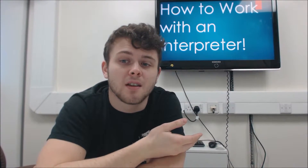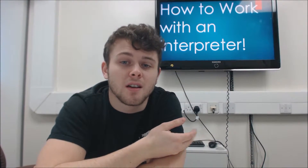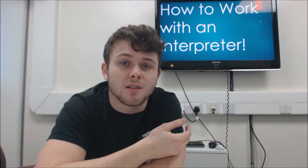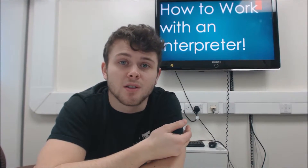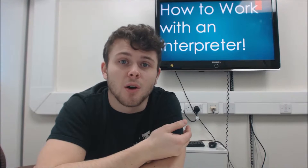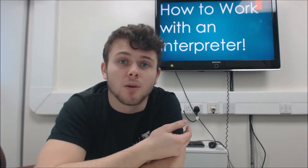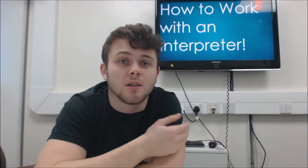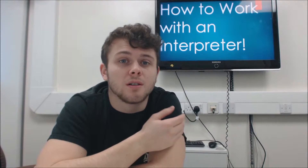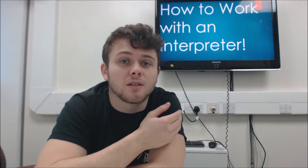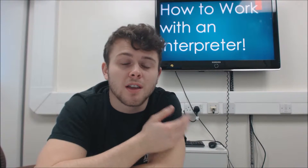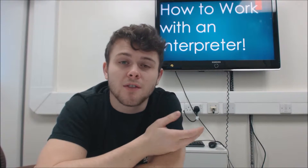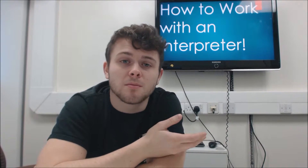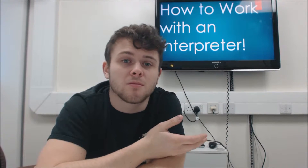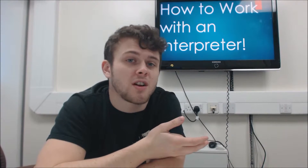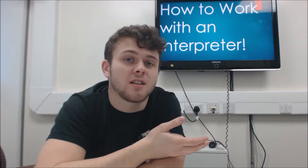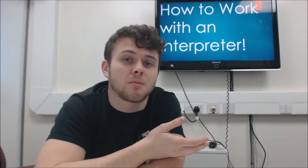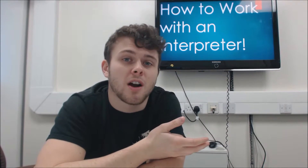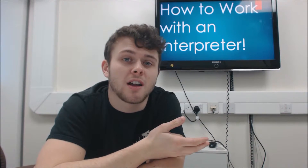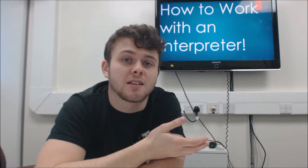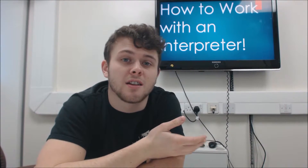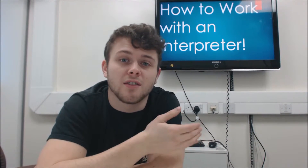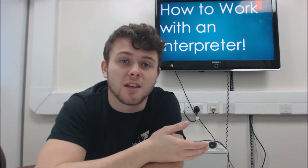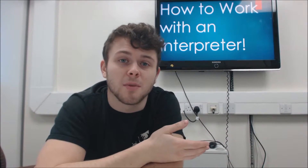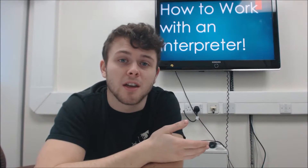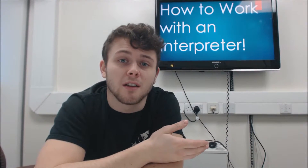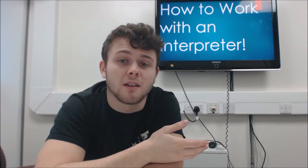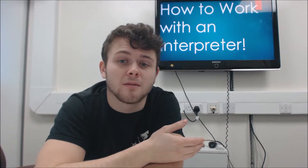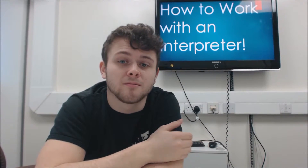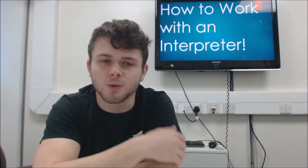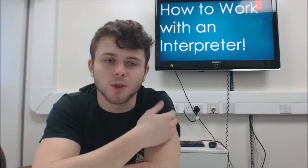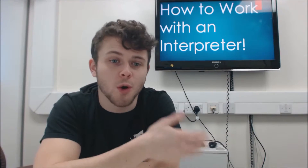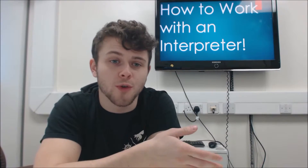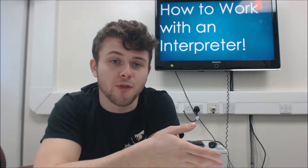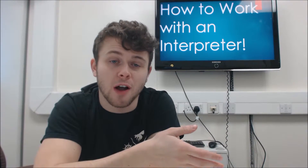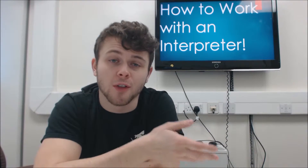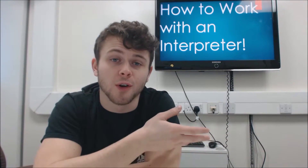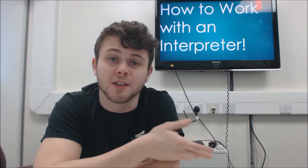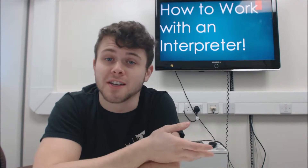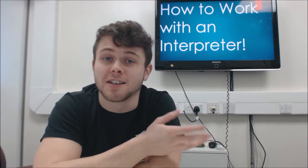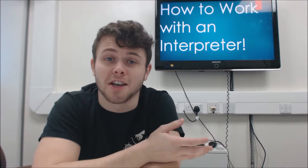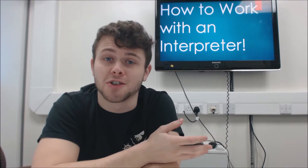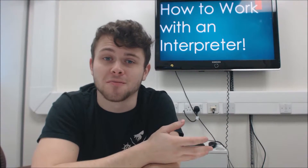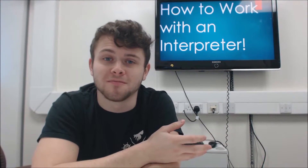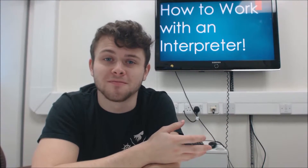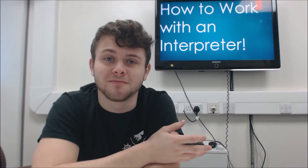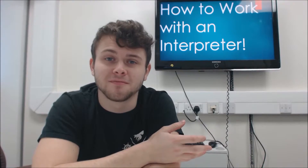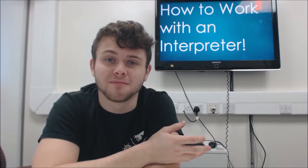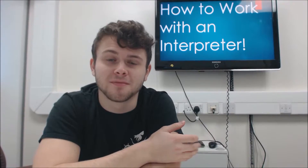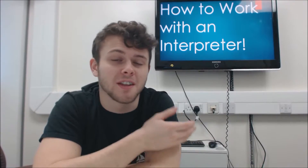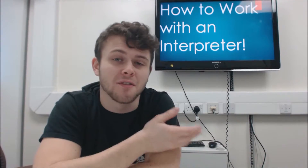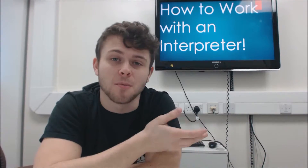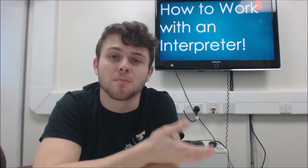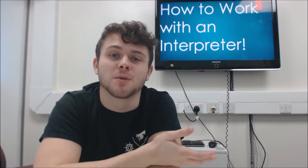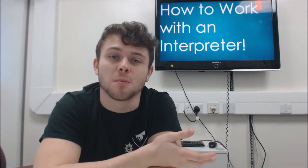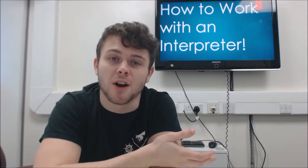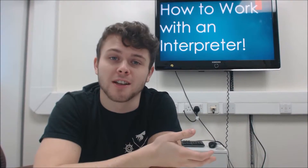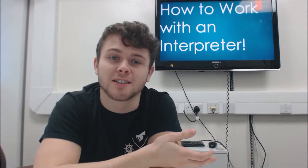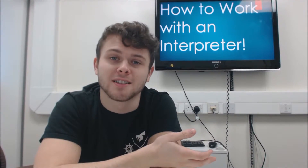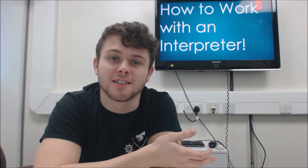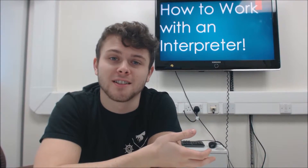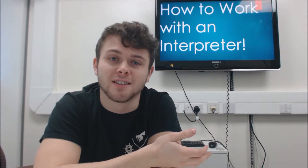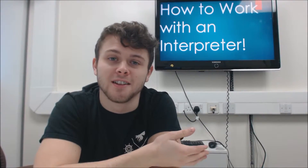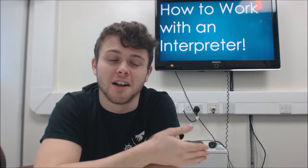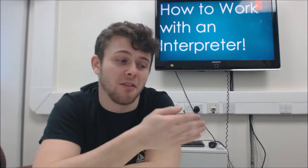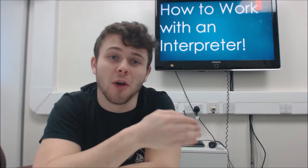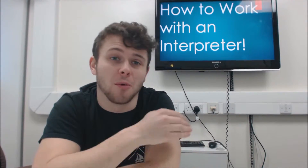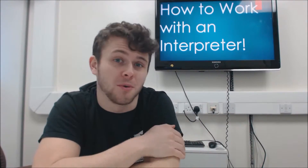saying. So give them regular breaks if need be. So don't run around the whole entire session. Give them some